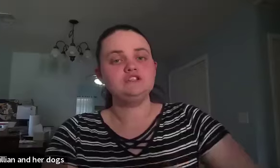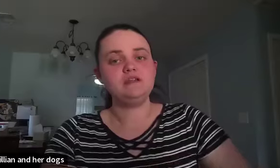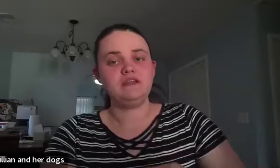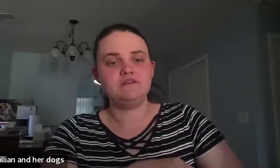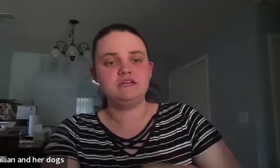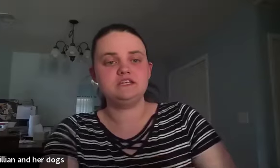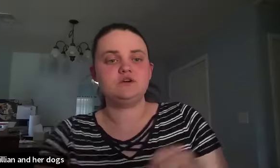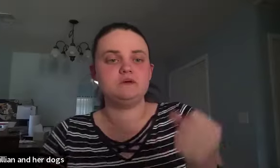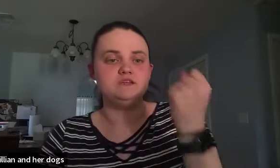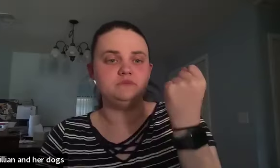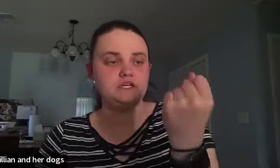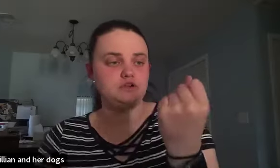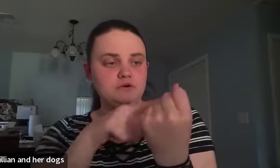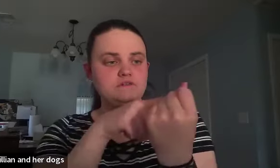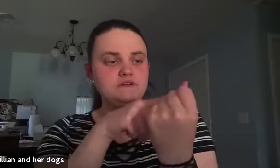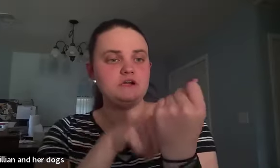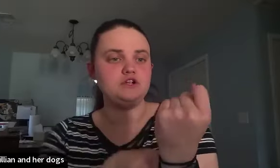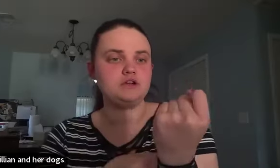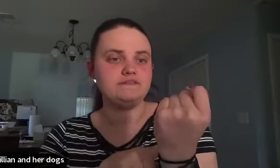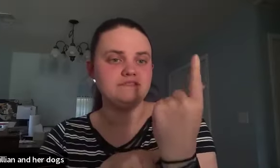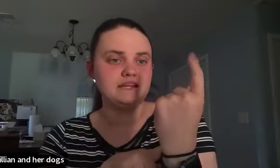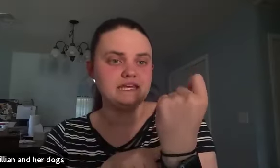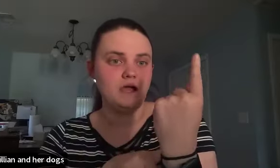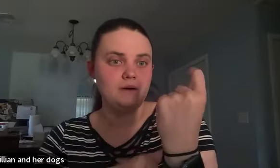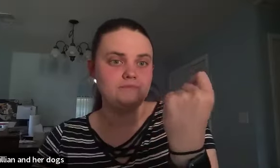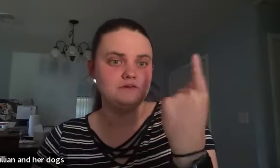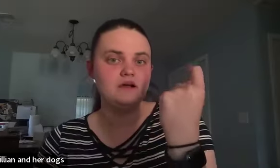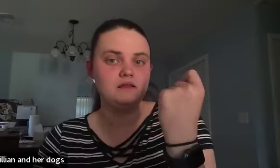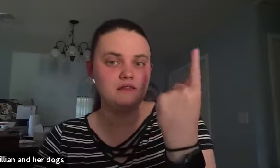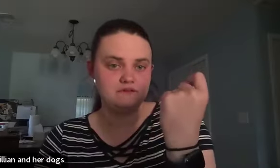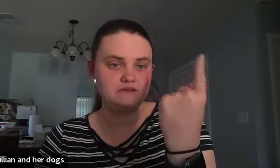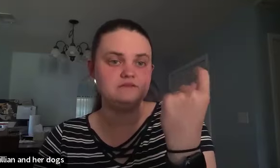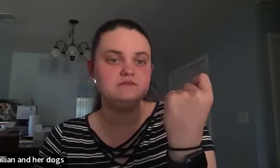So 11 is going to be your pointer finger and you're going to flick it up. 11.